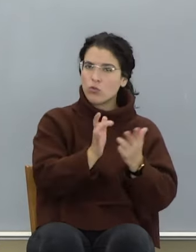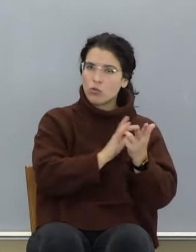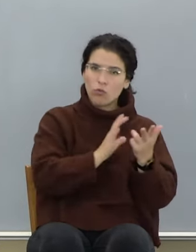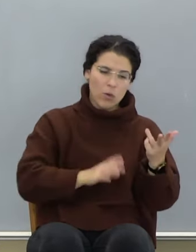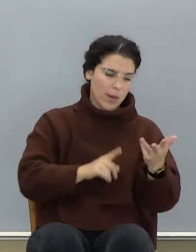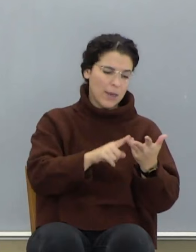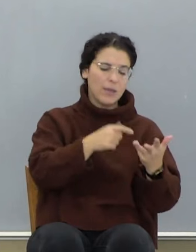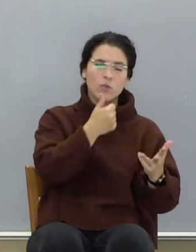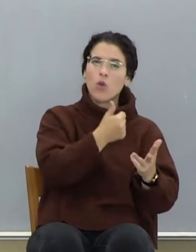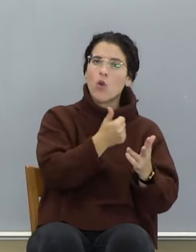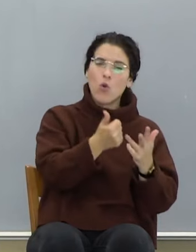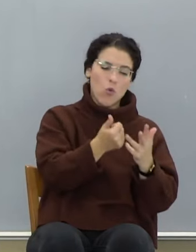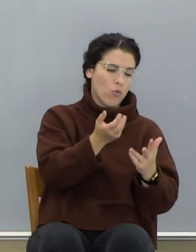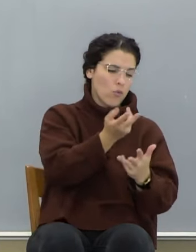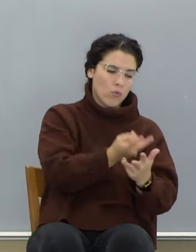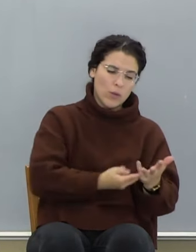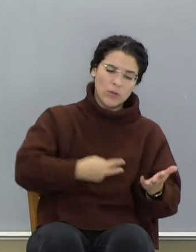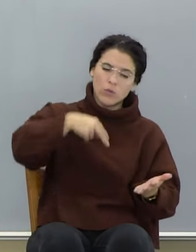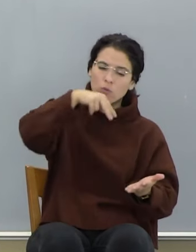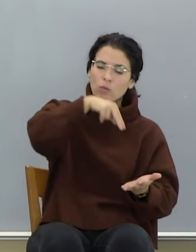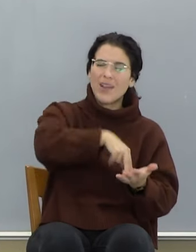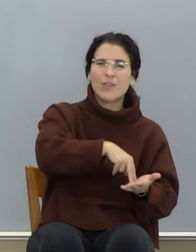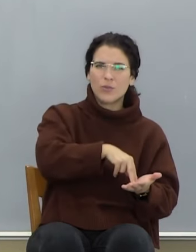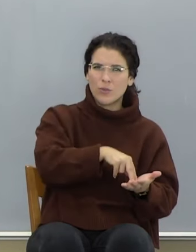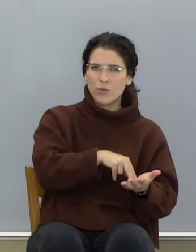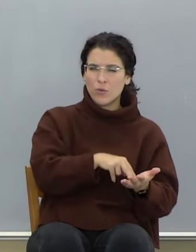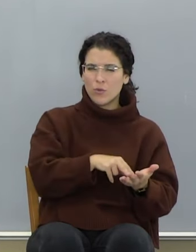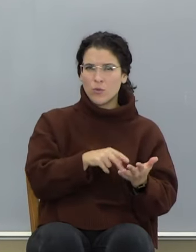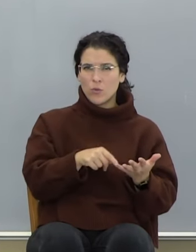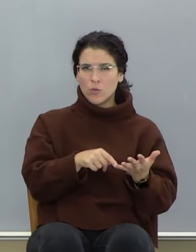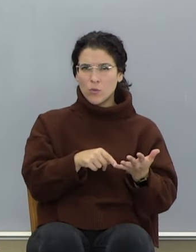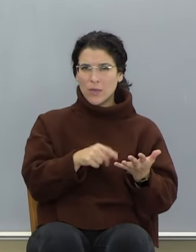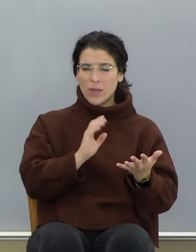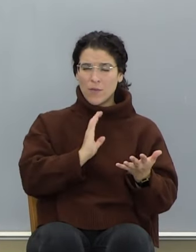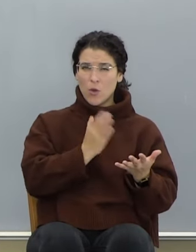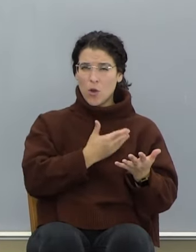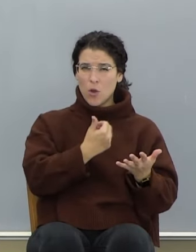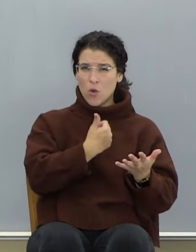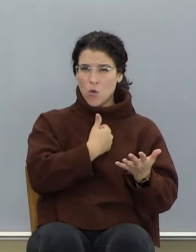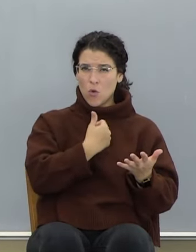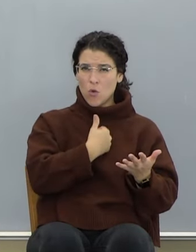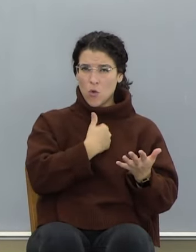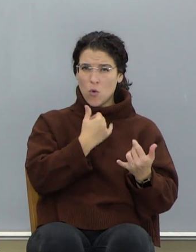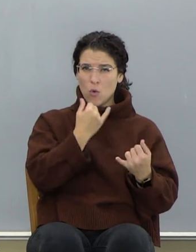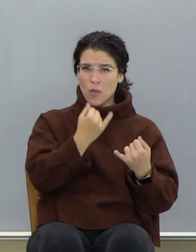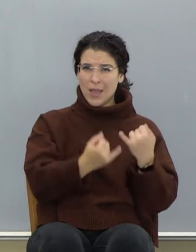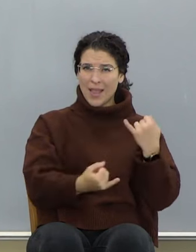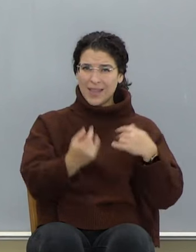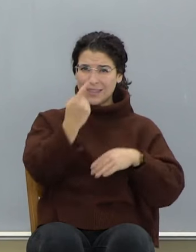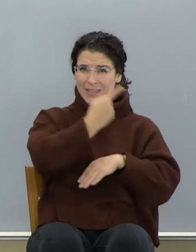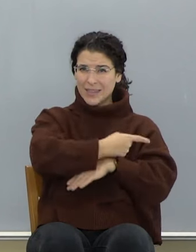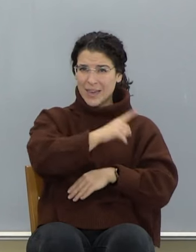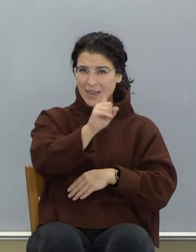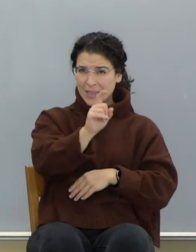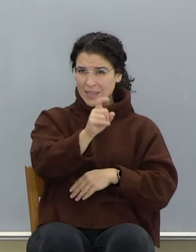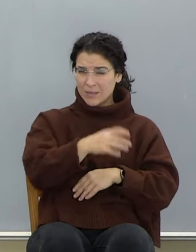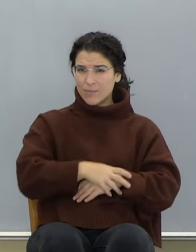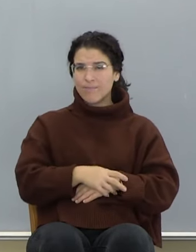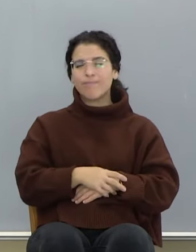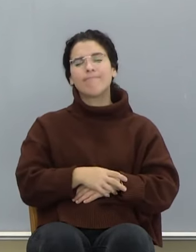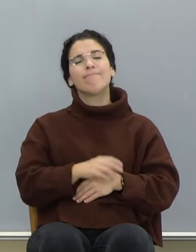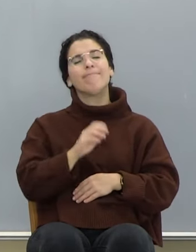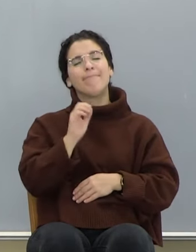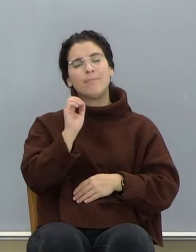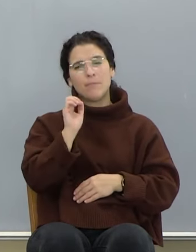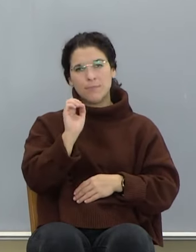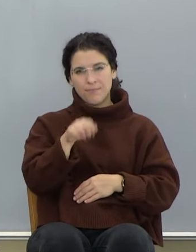our own resurrection. Do we have our own last days?